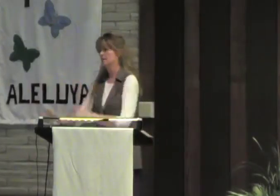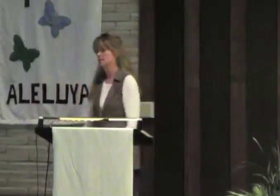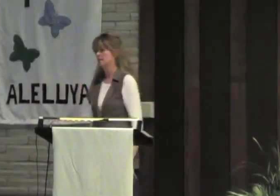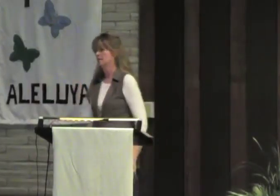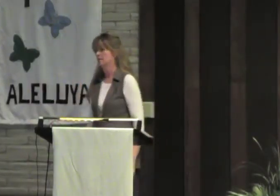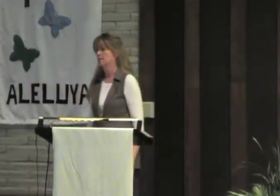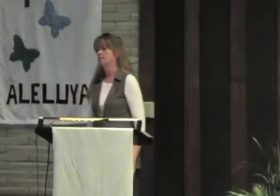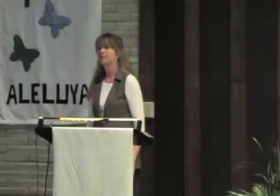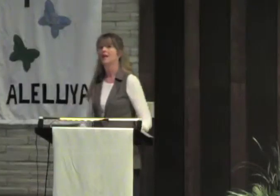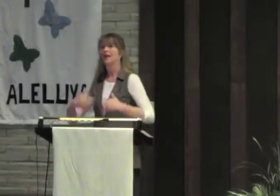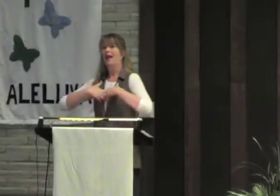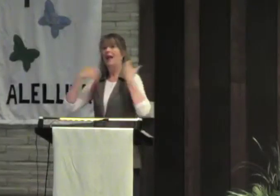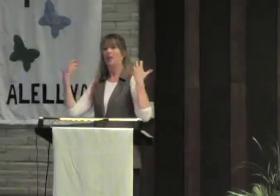ways.